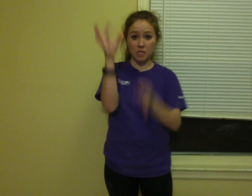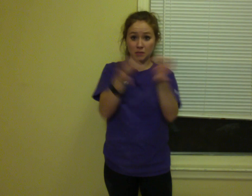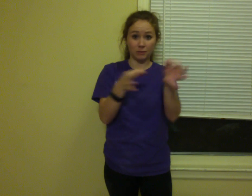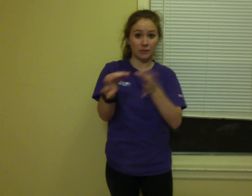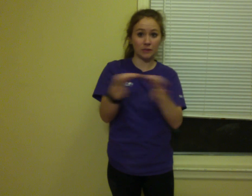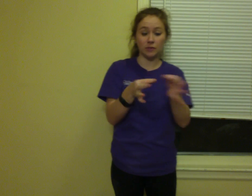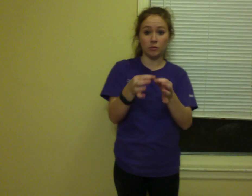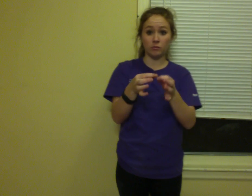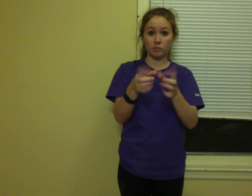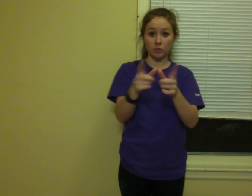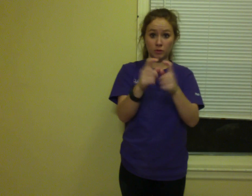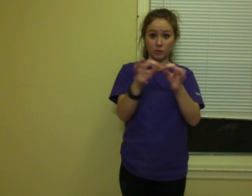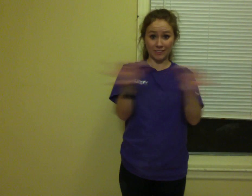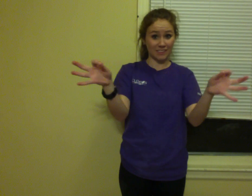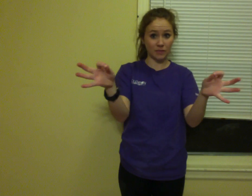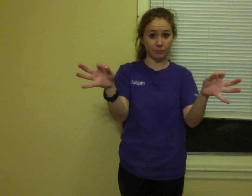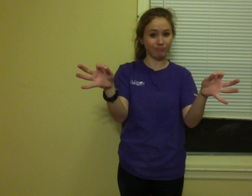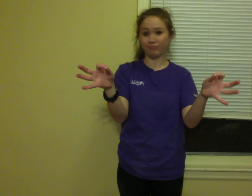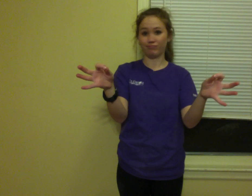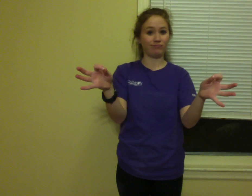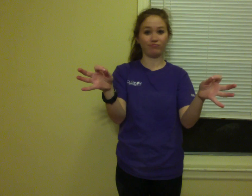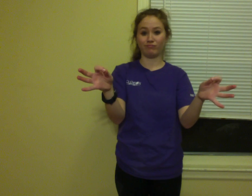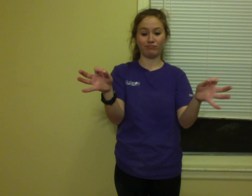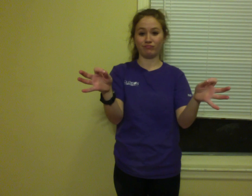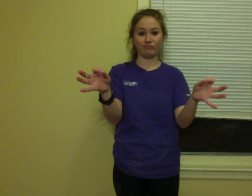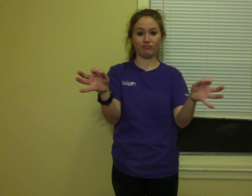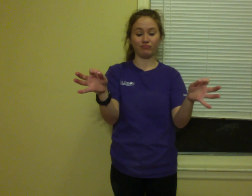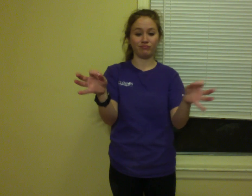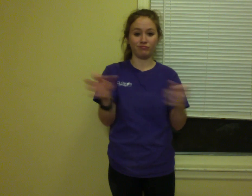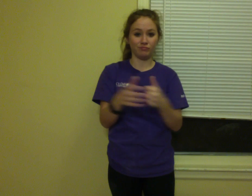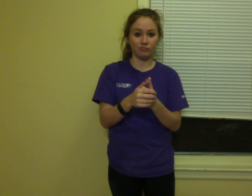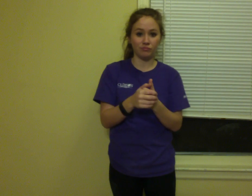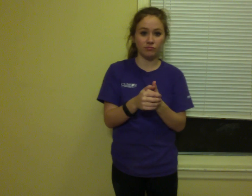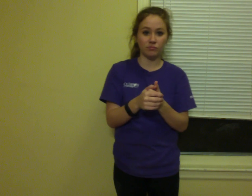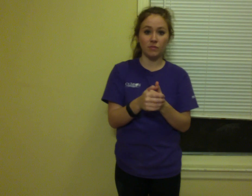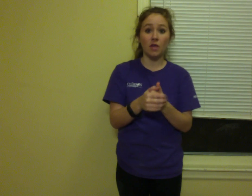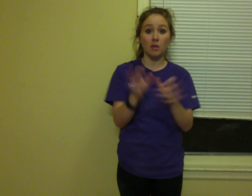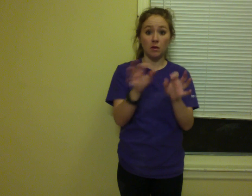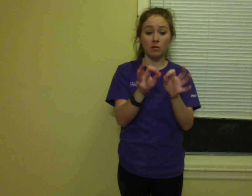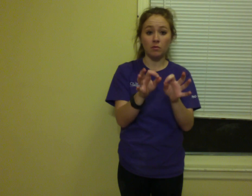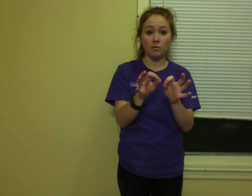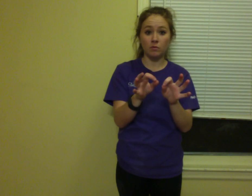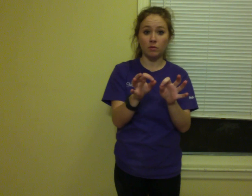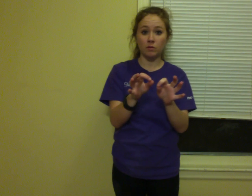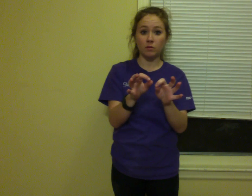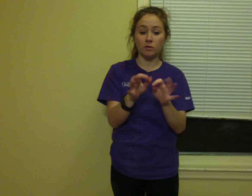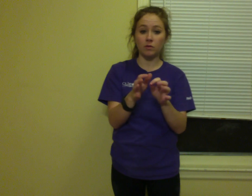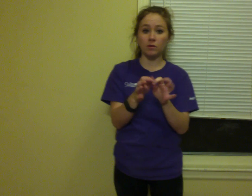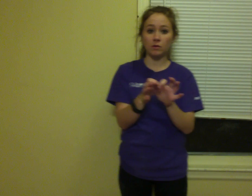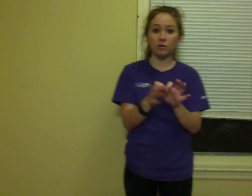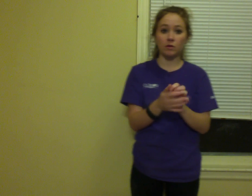And this is it. In thinking seriously of democracy, one must define his words carefully and use them